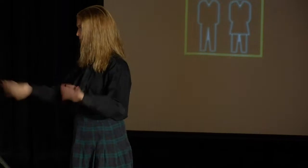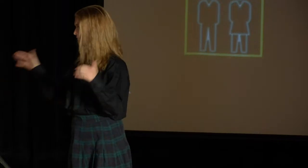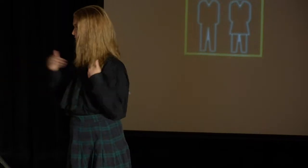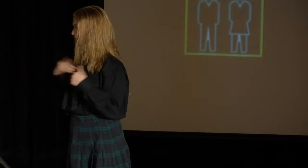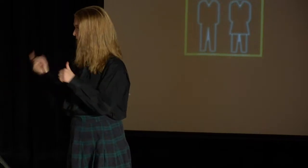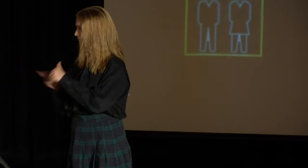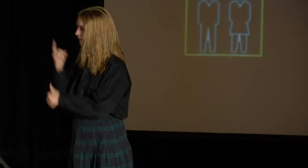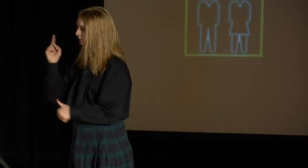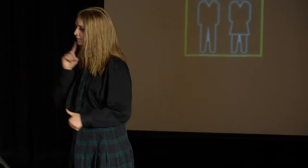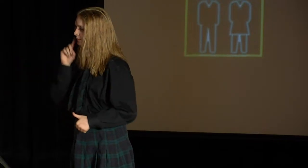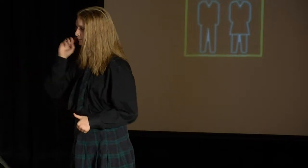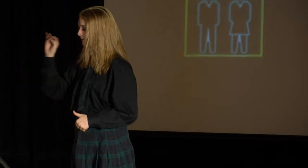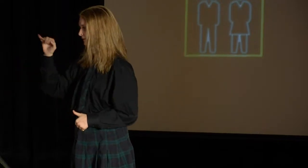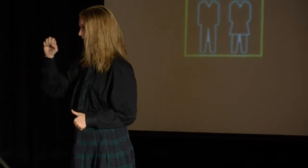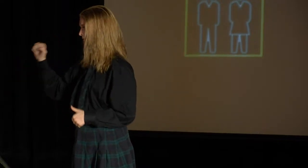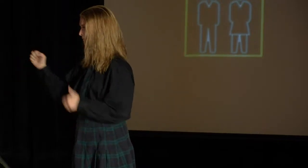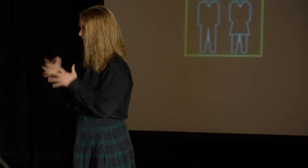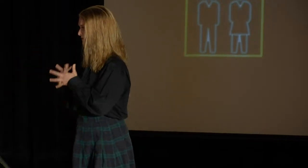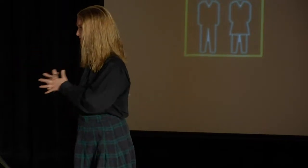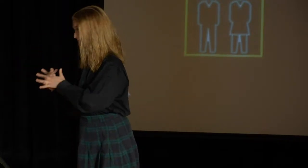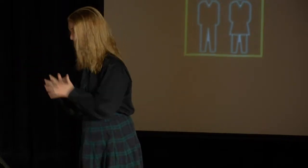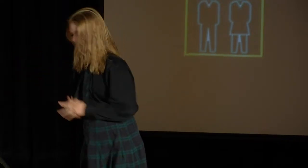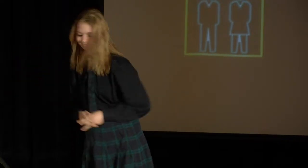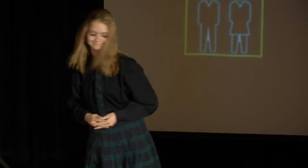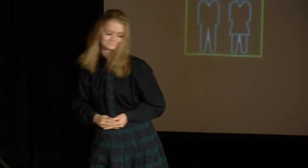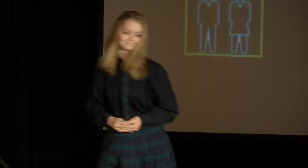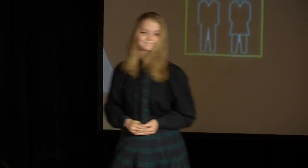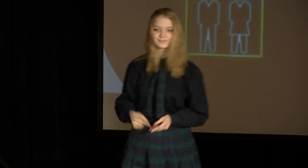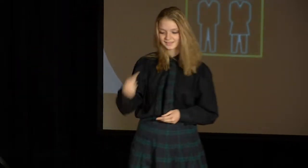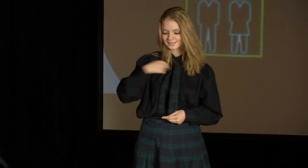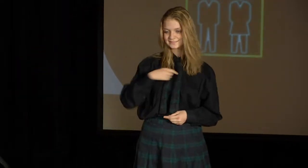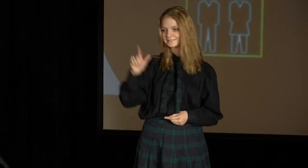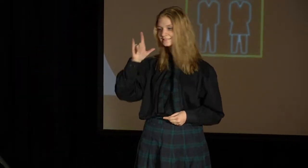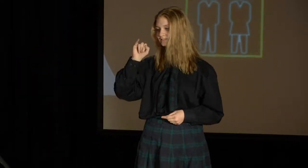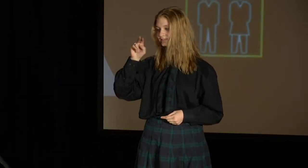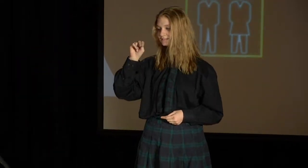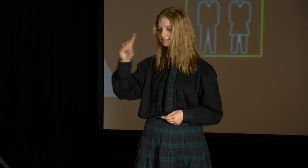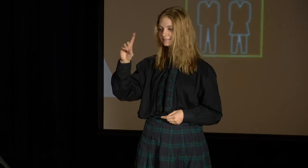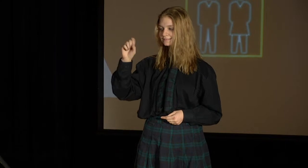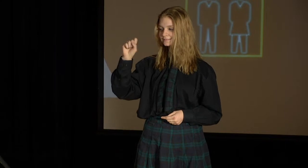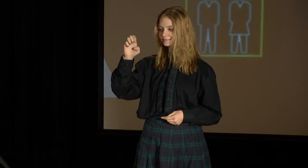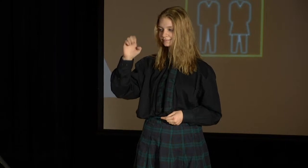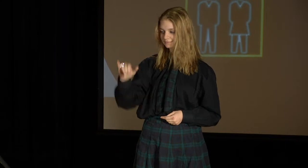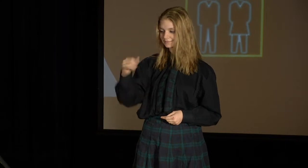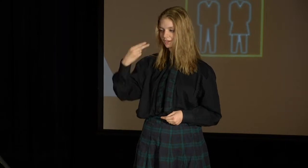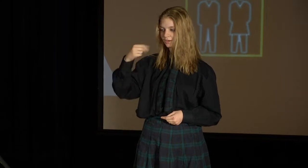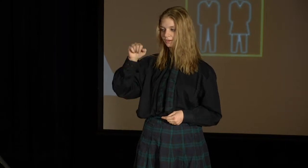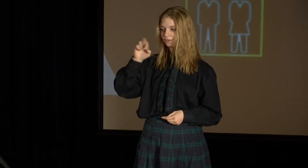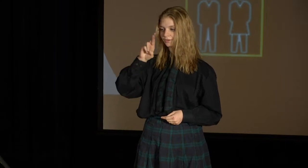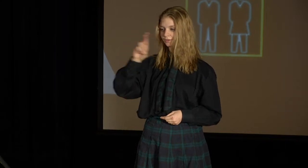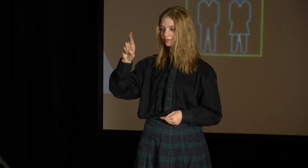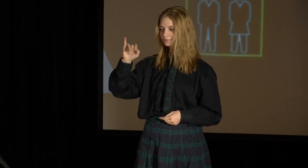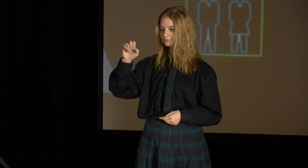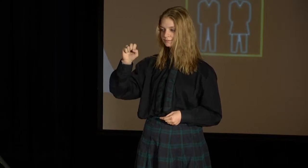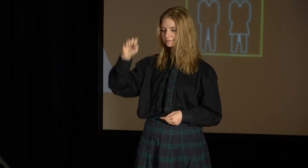that, sorry, Rebecca, there has already been a deaf Miss America. Lindsay is speaking. I'm Lindsay